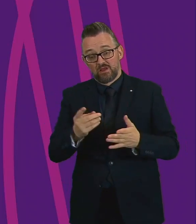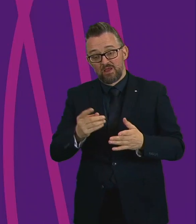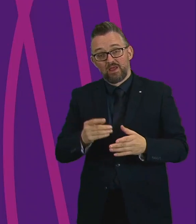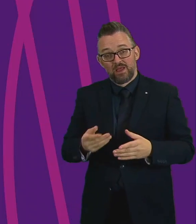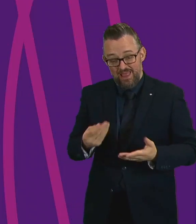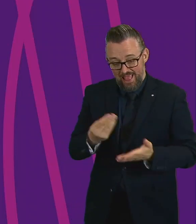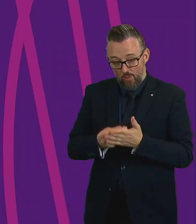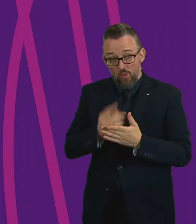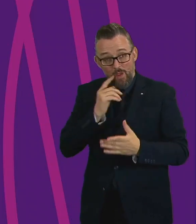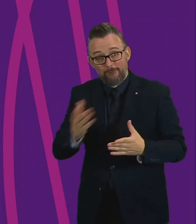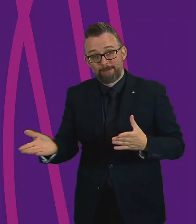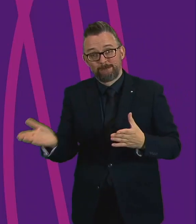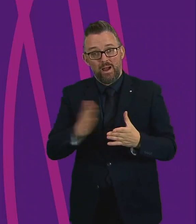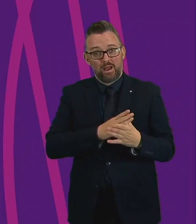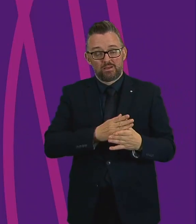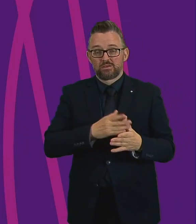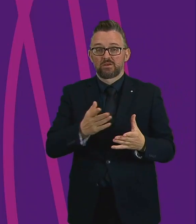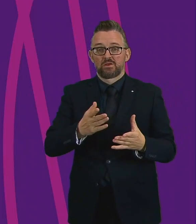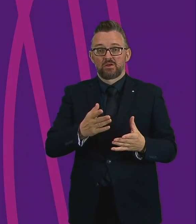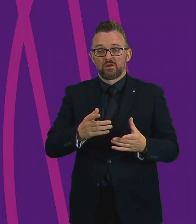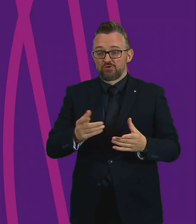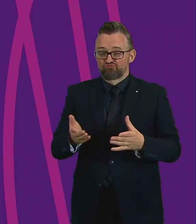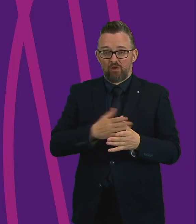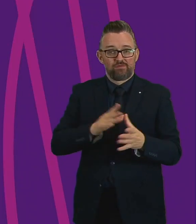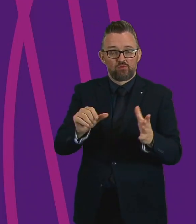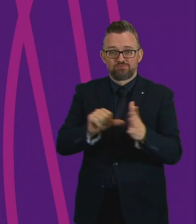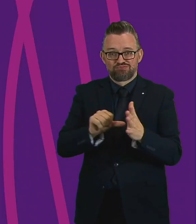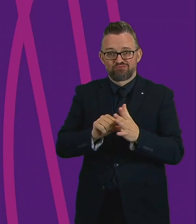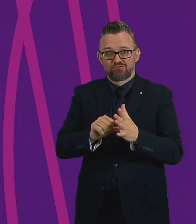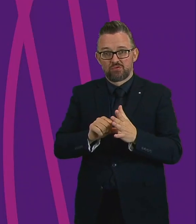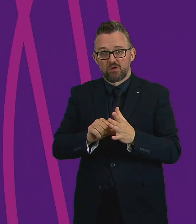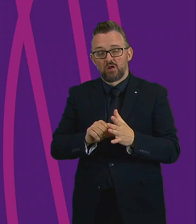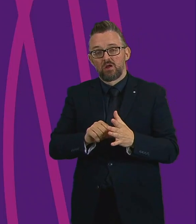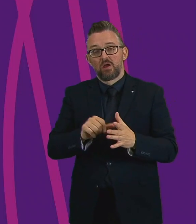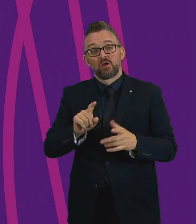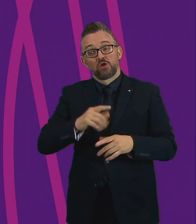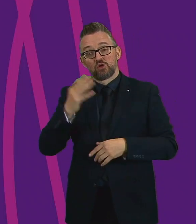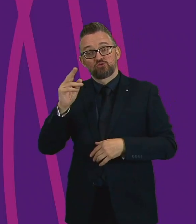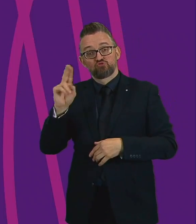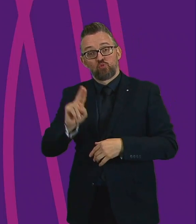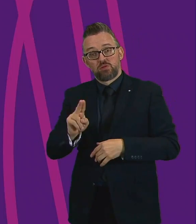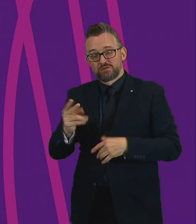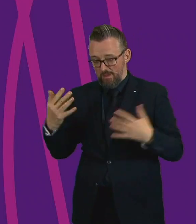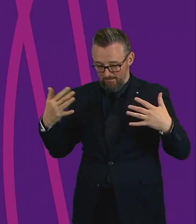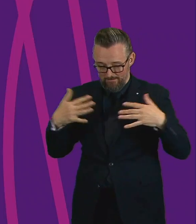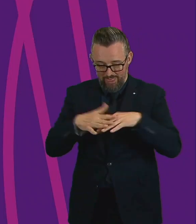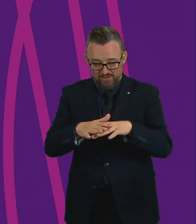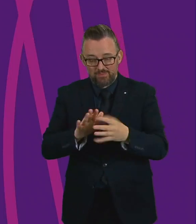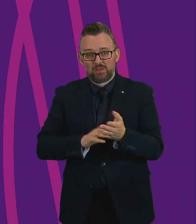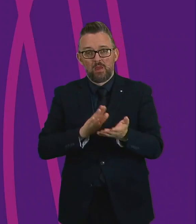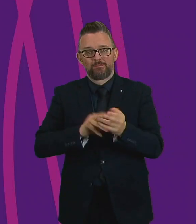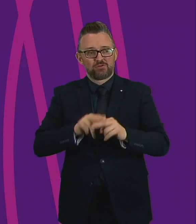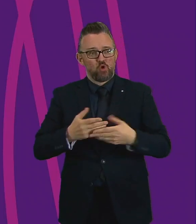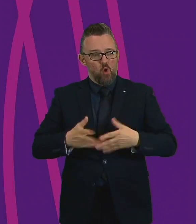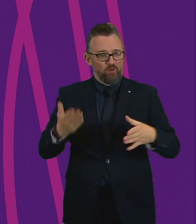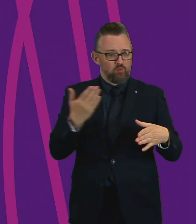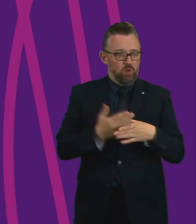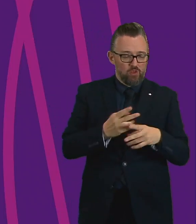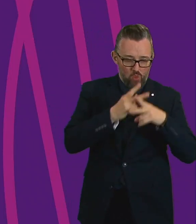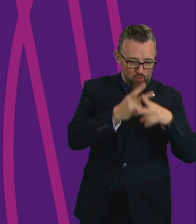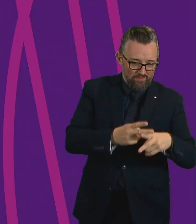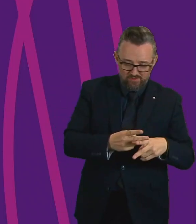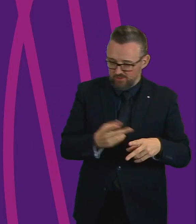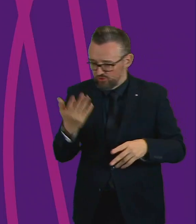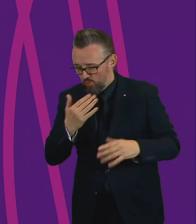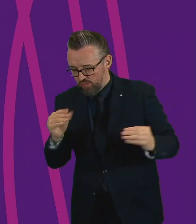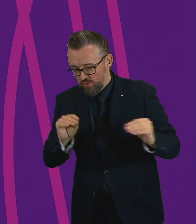on track with rising productivity and recovery in our fiscal position if schools are blended and parents have to take more time off to look after their children.